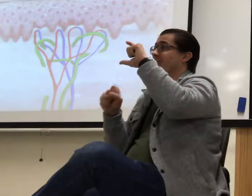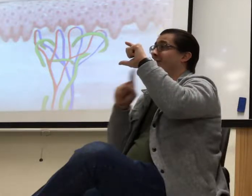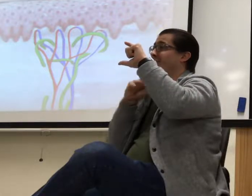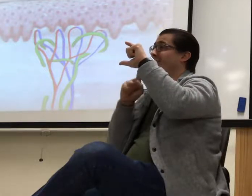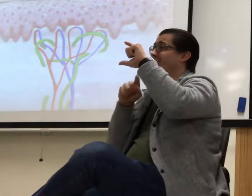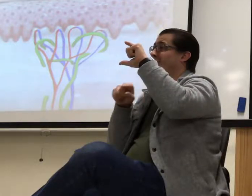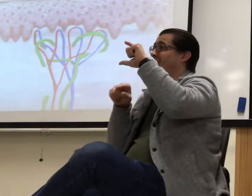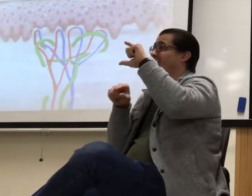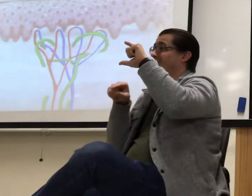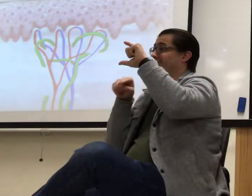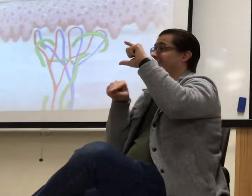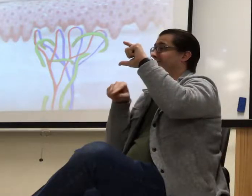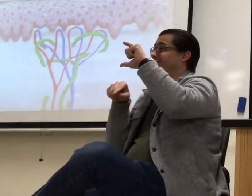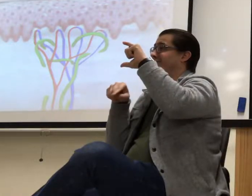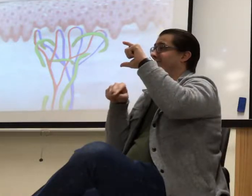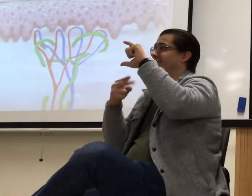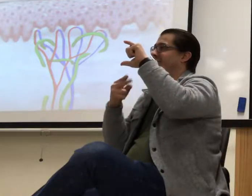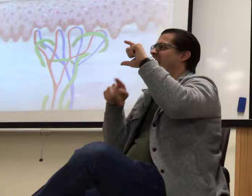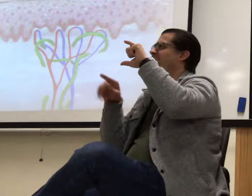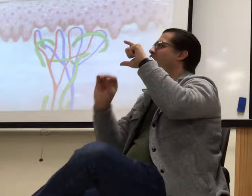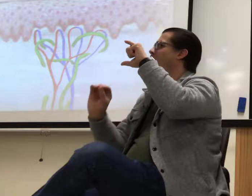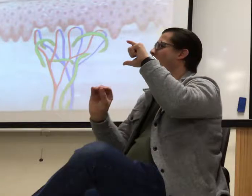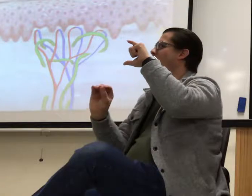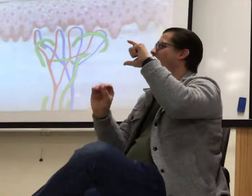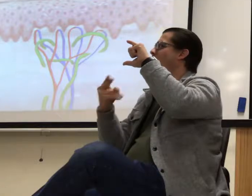my bottom layer there, I'll just put hypo here,